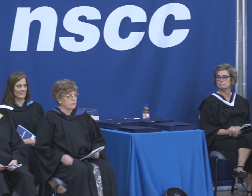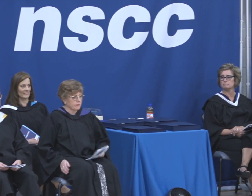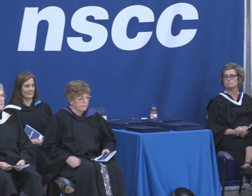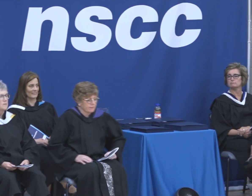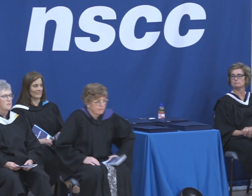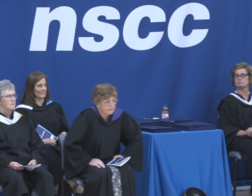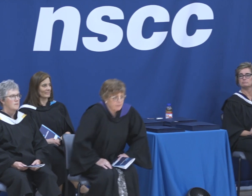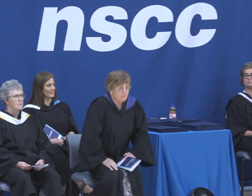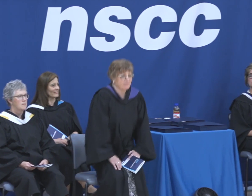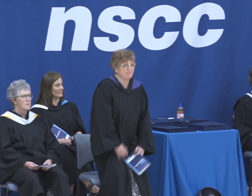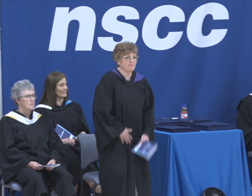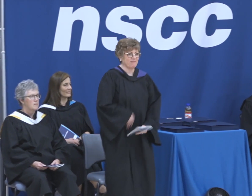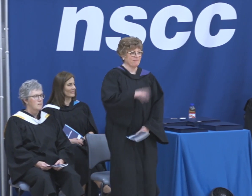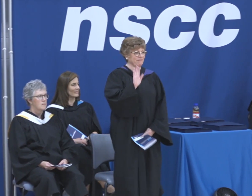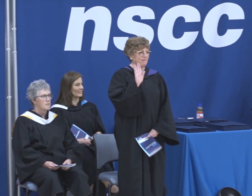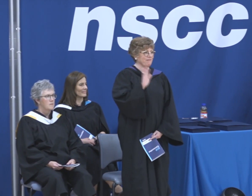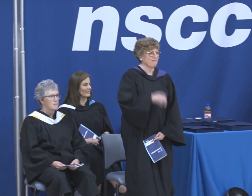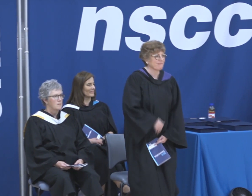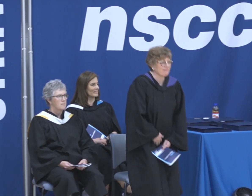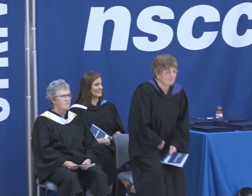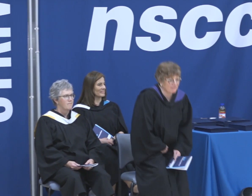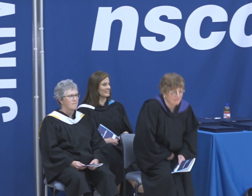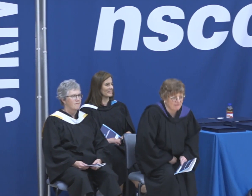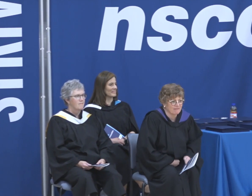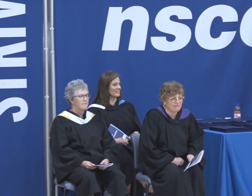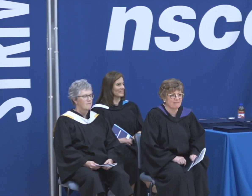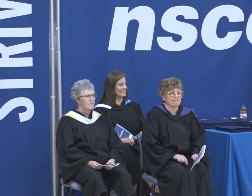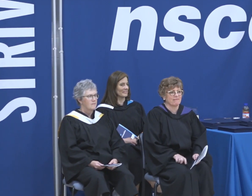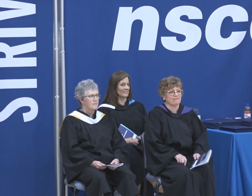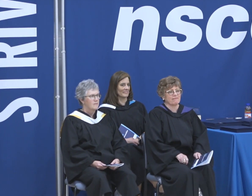Catherine McLean, Vice President, Campuses and Communities.